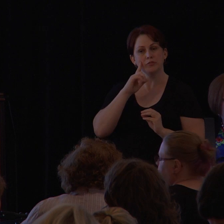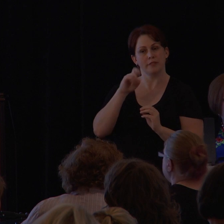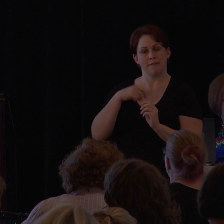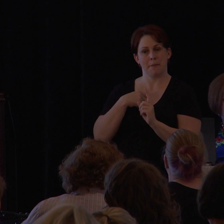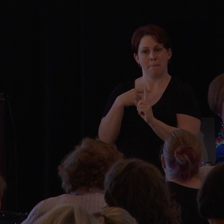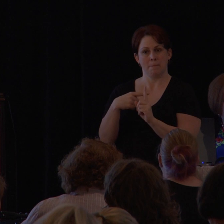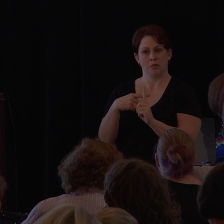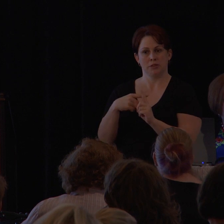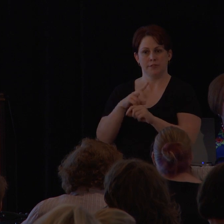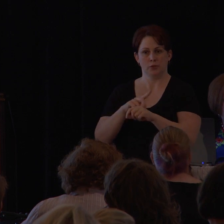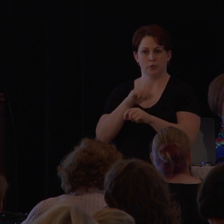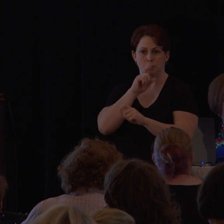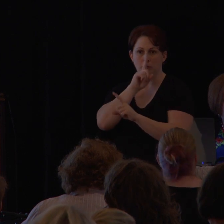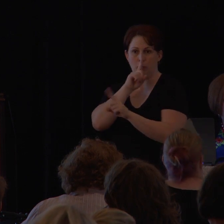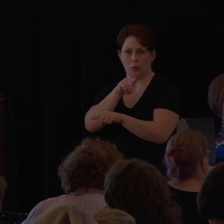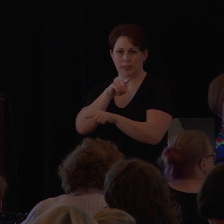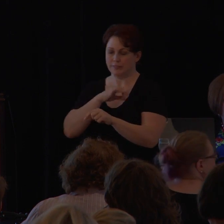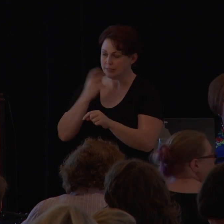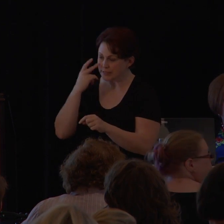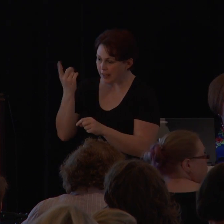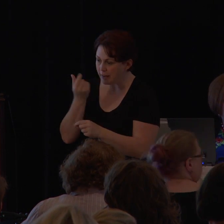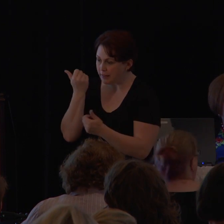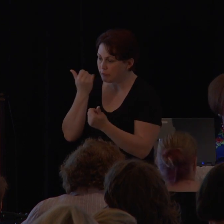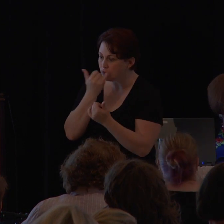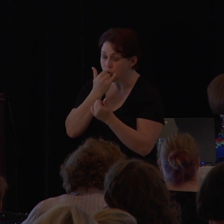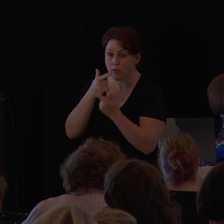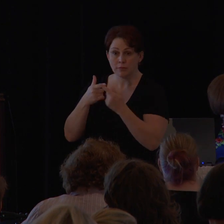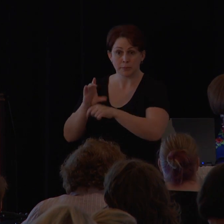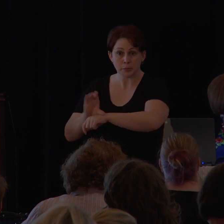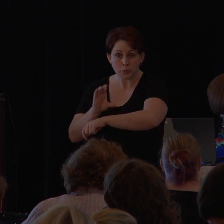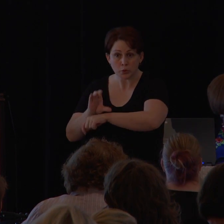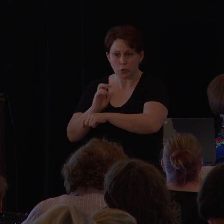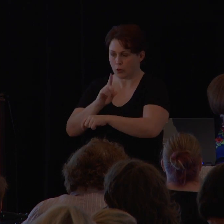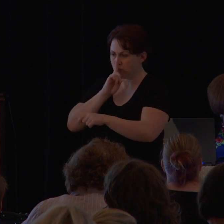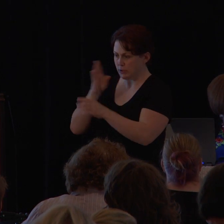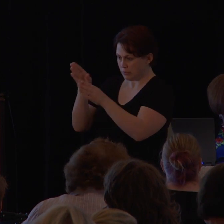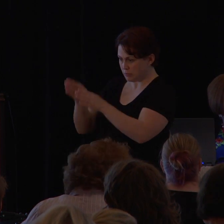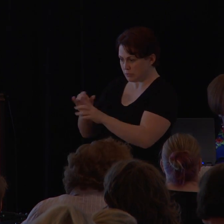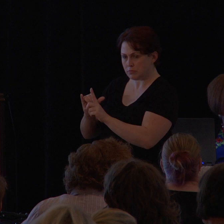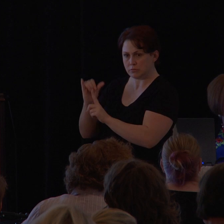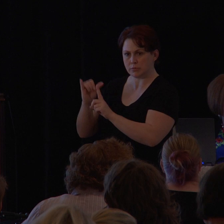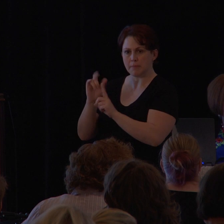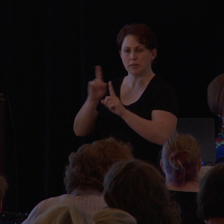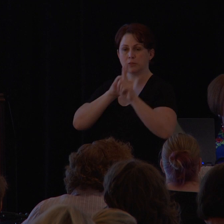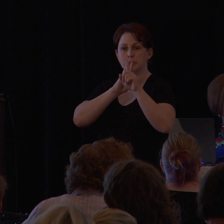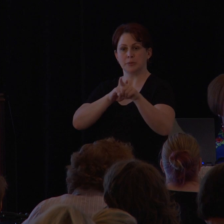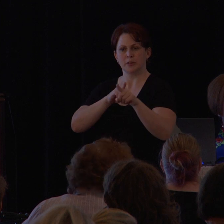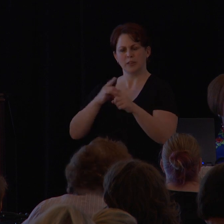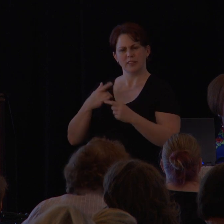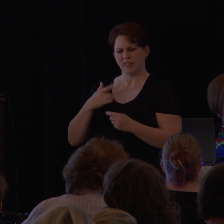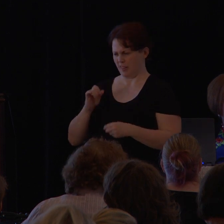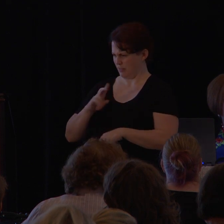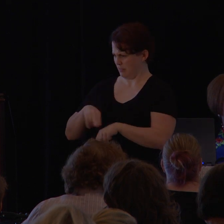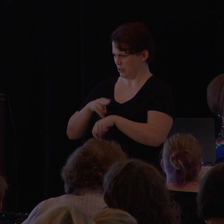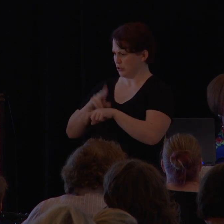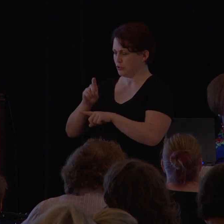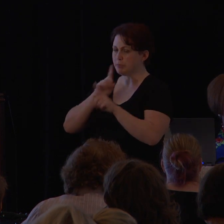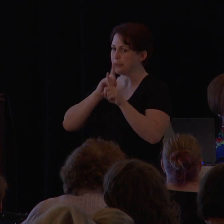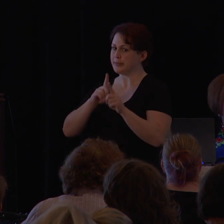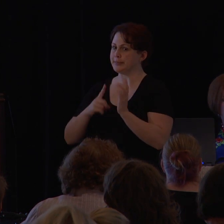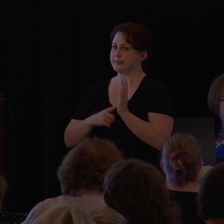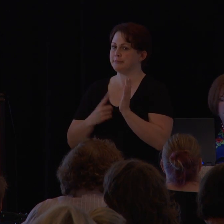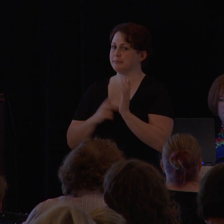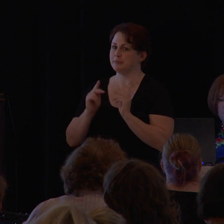to report misconduct, including bullying and cyberbullying. And one would think maybe that's obvious, but not so much. So that, and again,